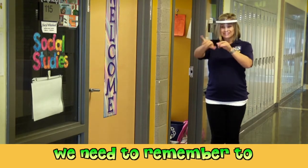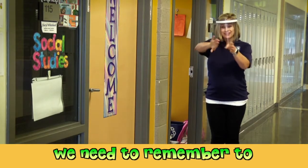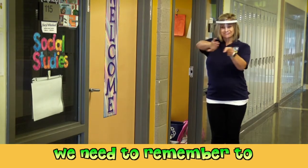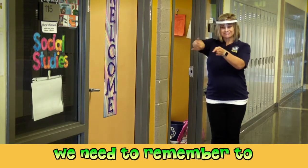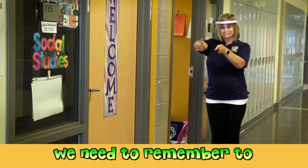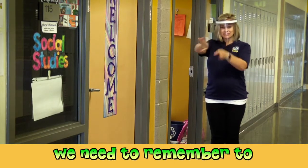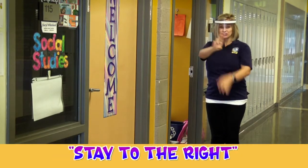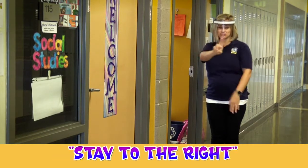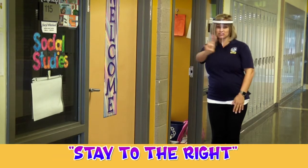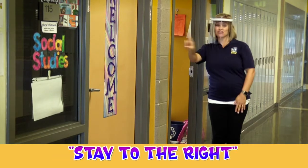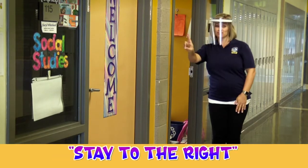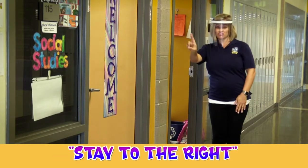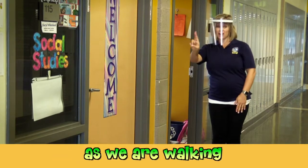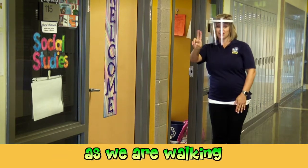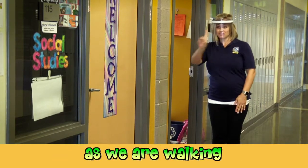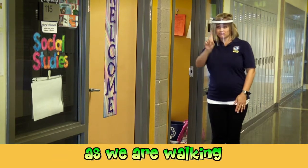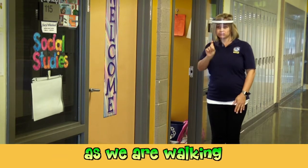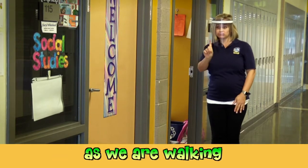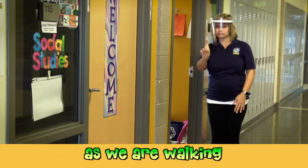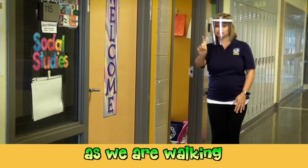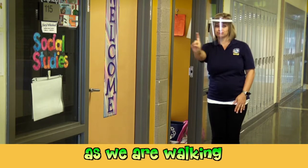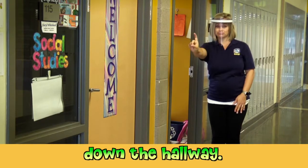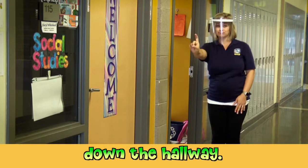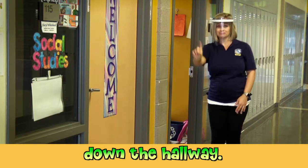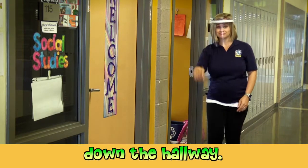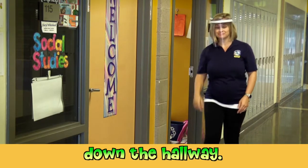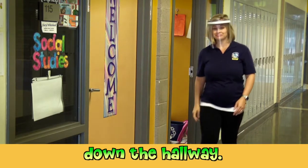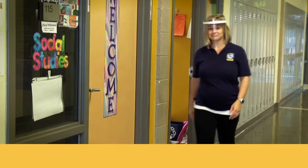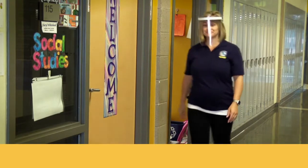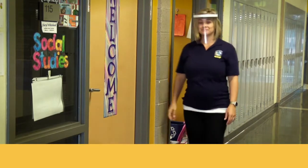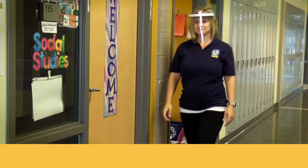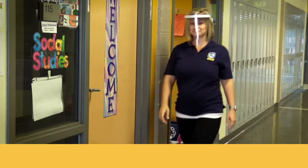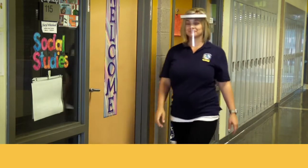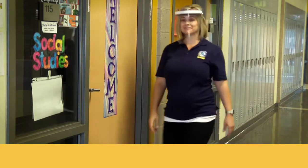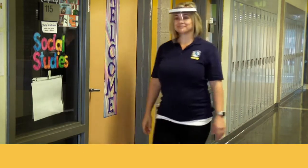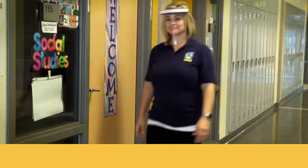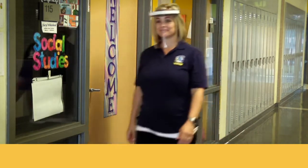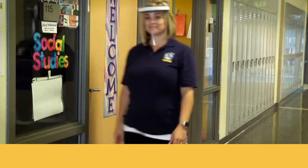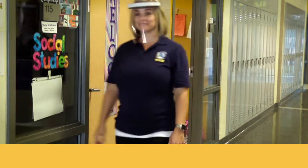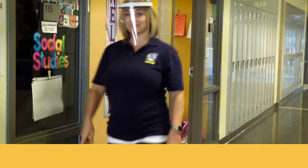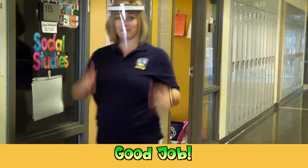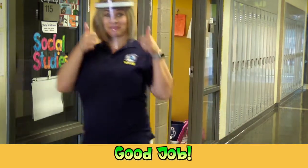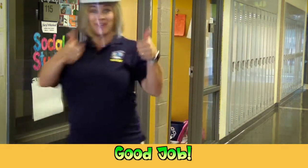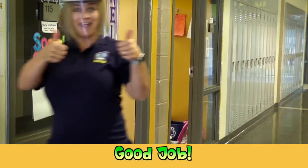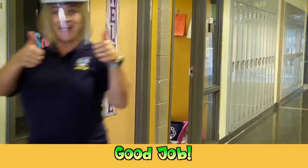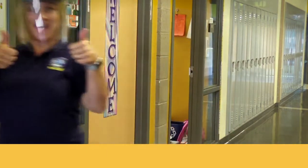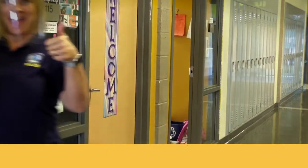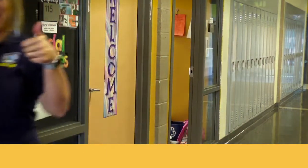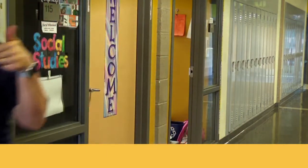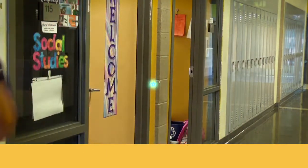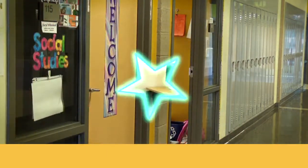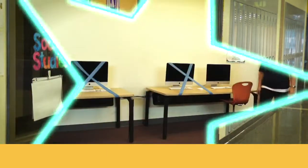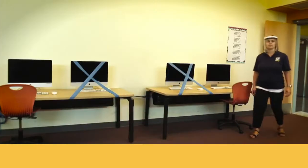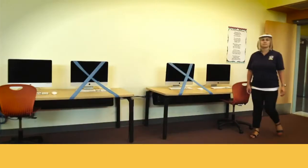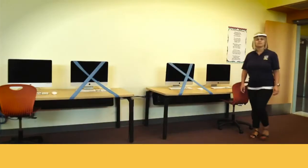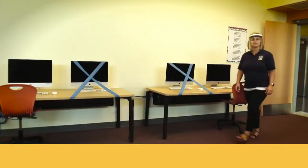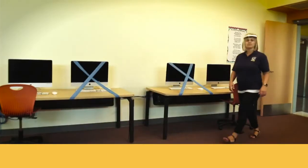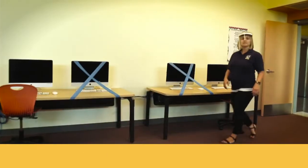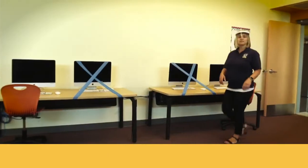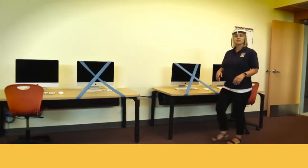need to remember to stay to the right as we are walking down the hallway. She begins walking down the hallway. Good job. It cuts to a video of Courtney walking into the computer